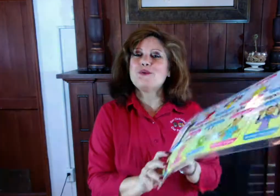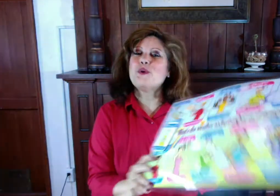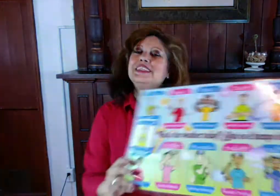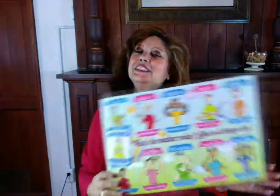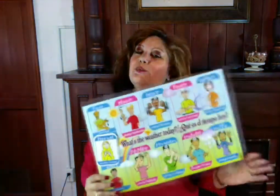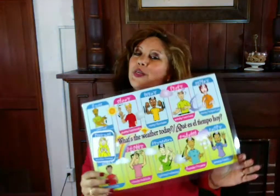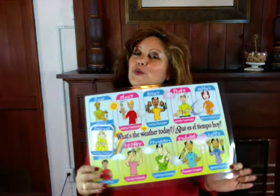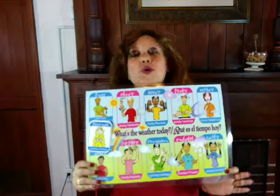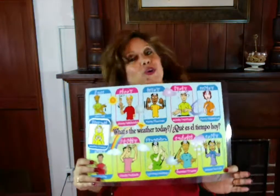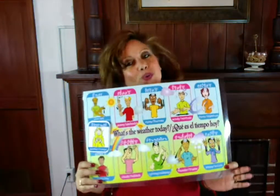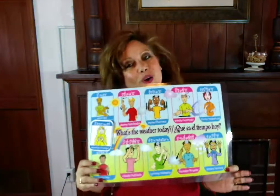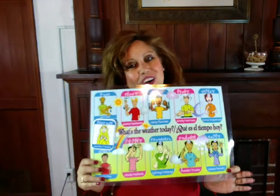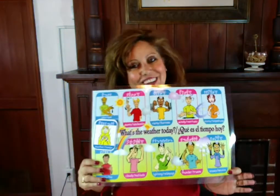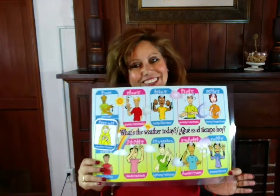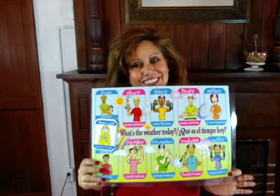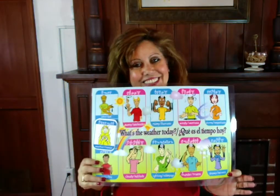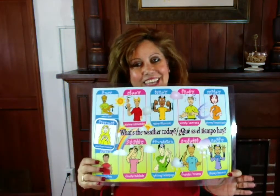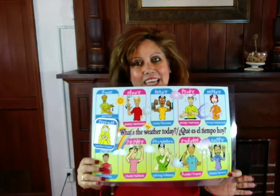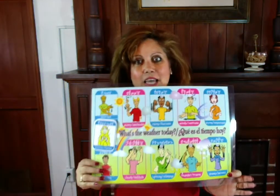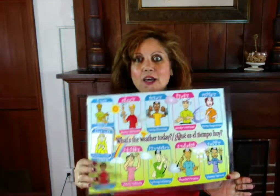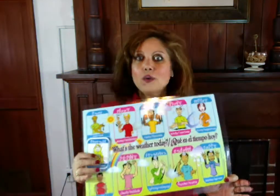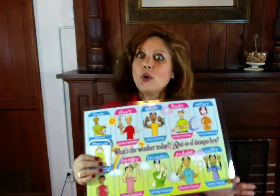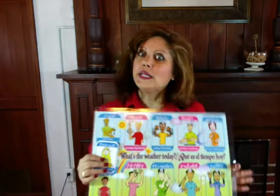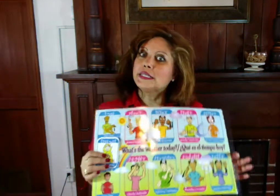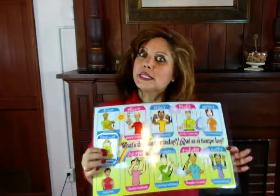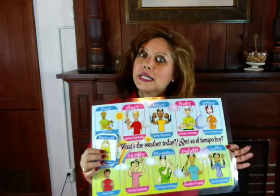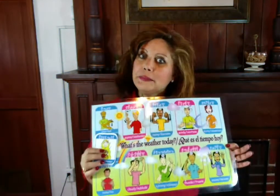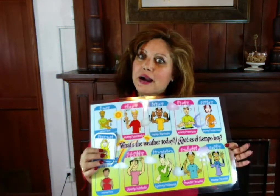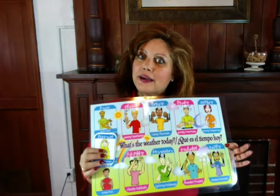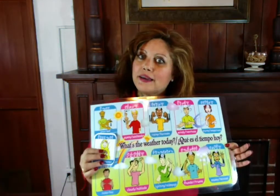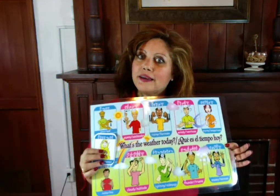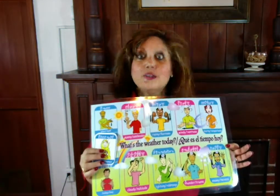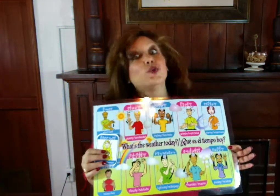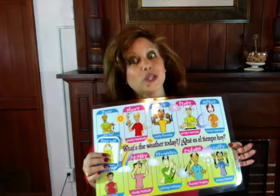What's the weather where you are? ¿Cuál es el clima? ¿Dónde tú